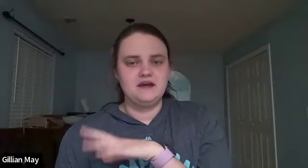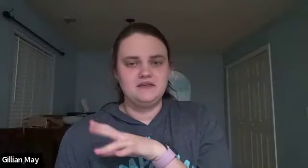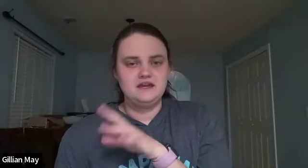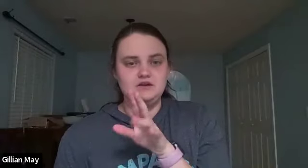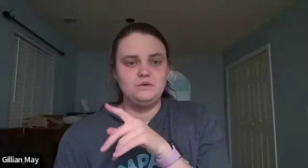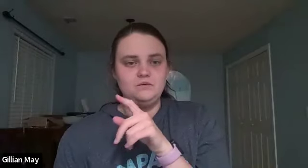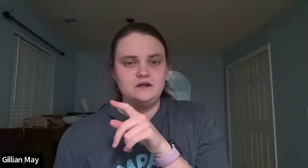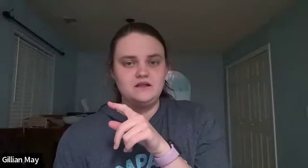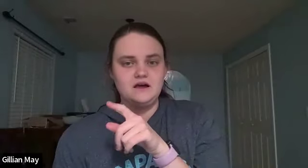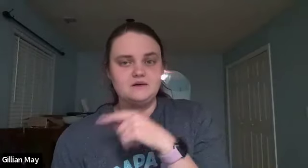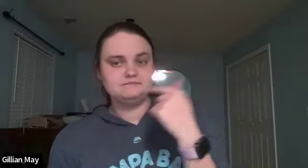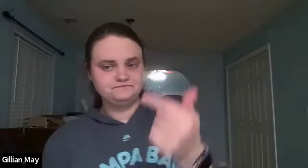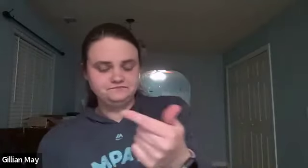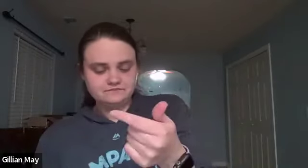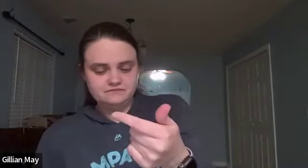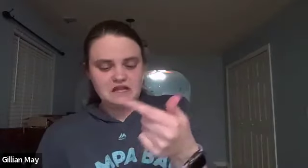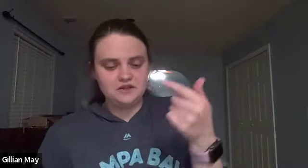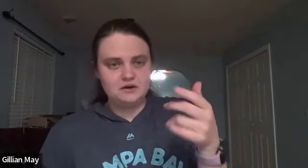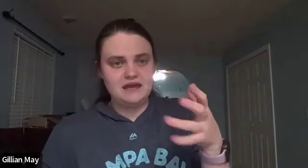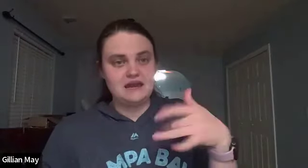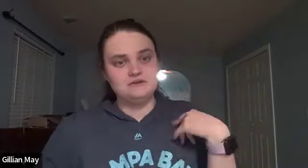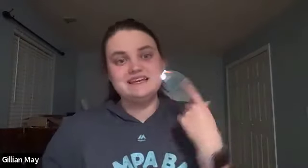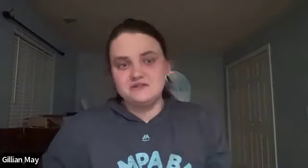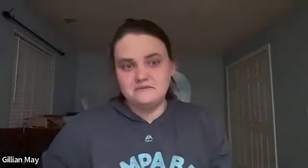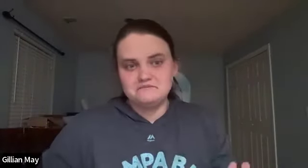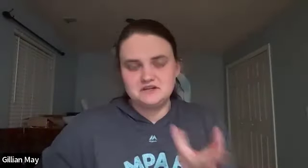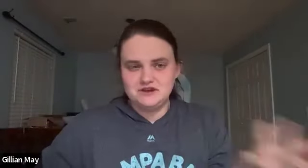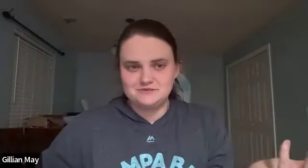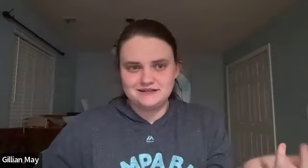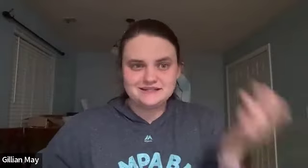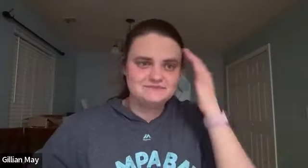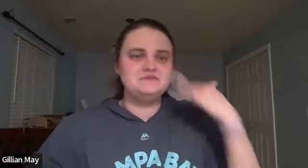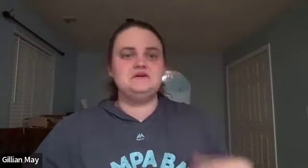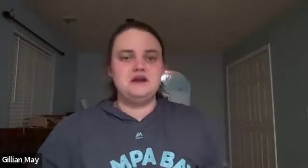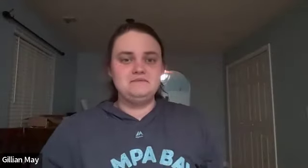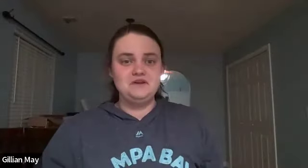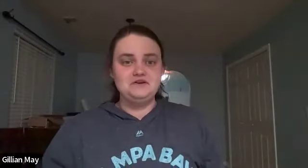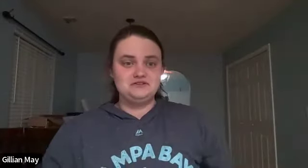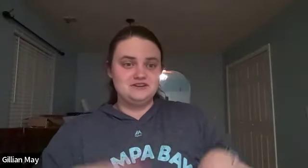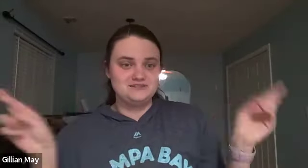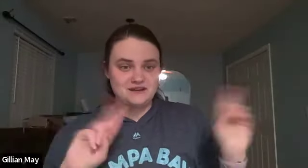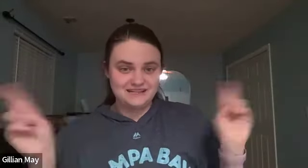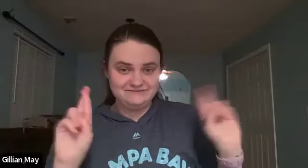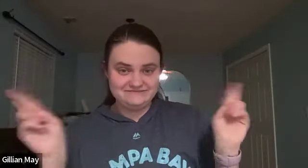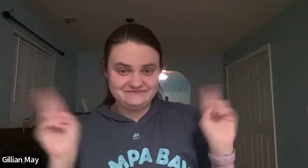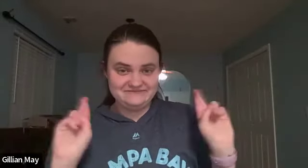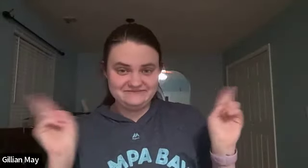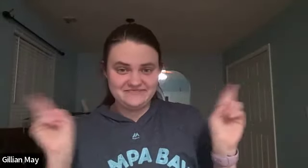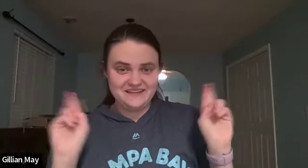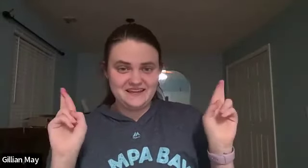that end, we will go ahead. I will tell you guys what it is. Okay. So you guys ready? It